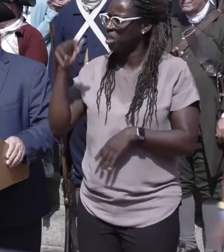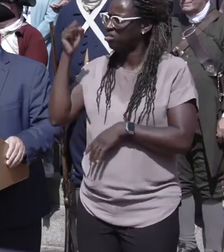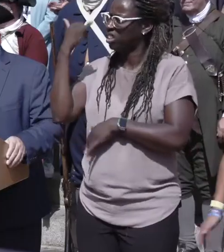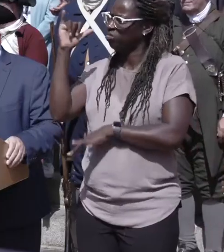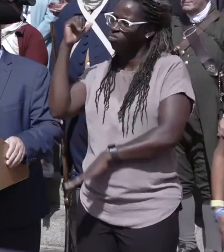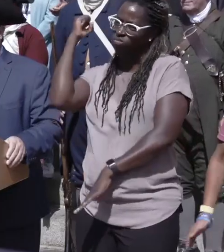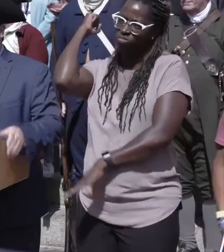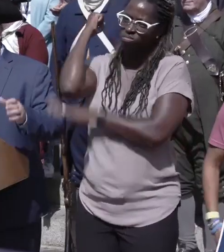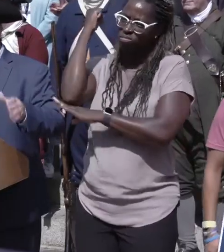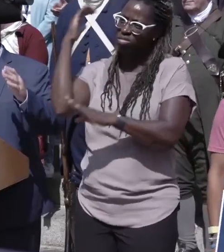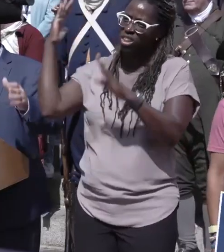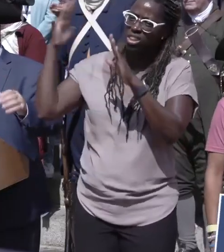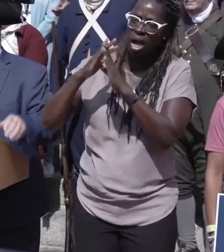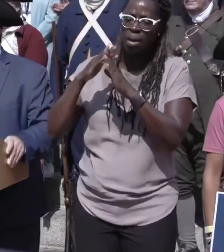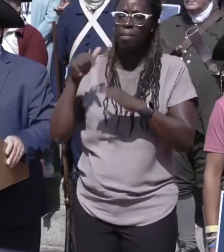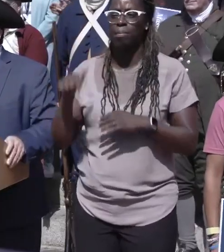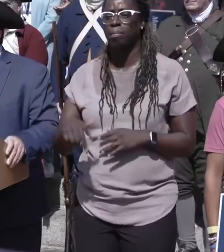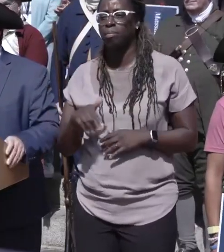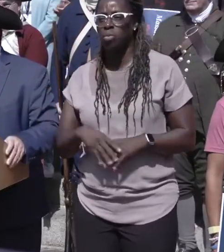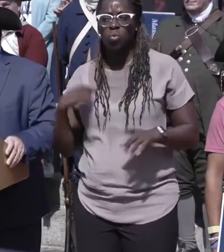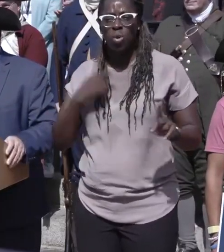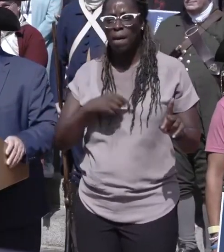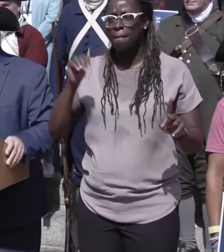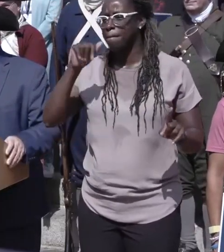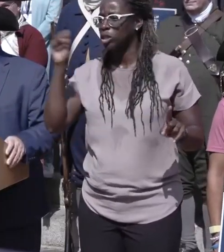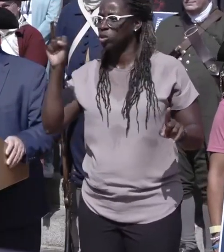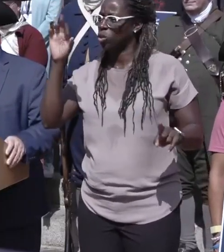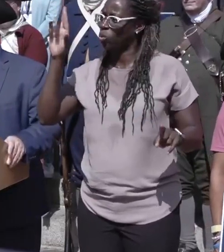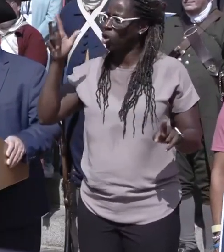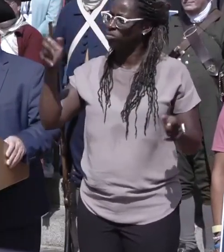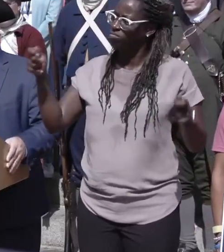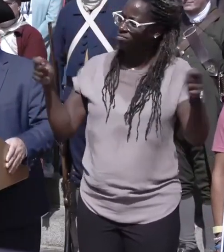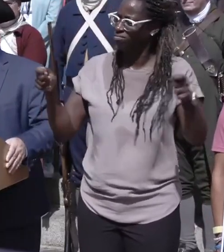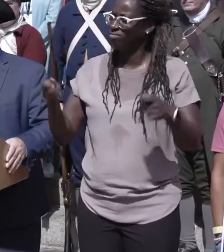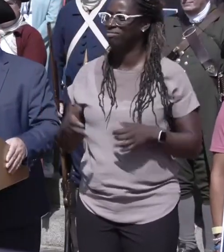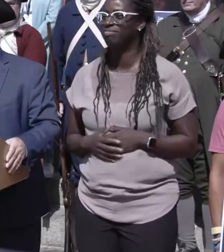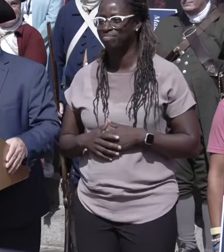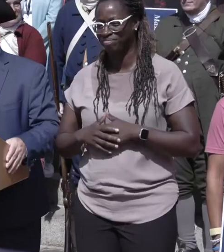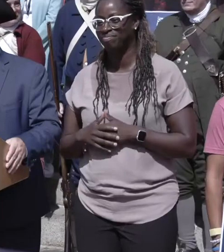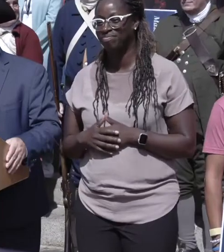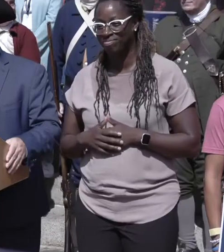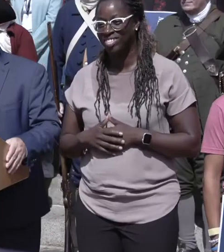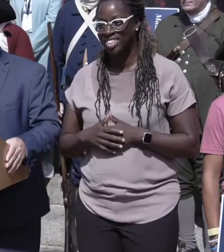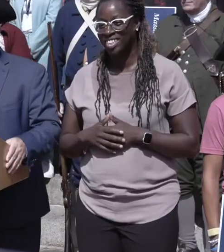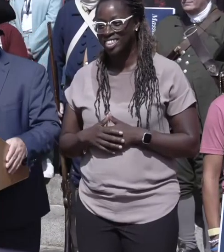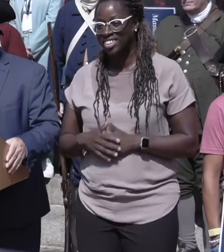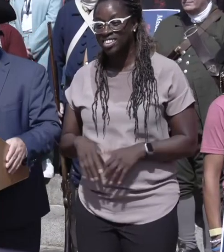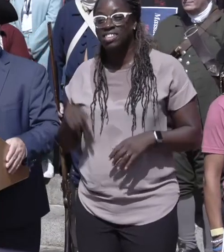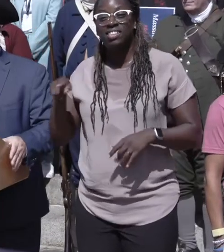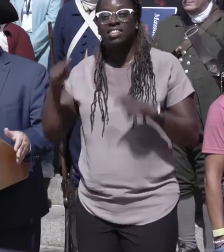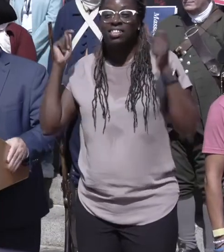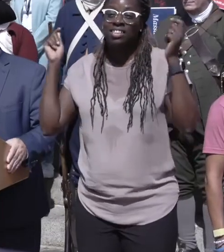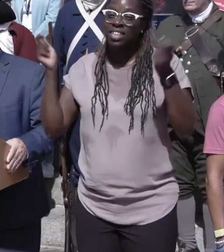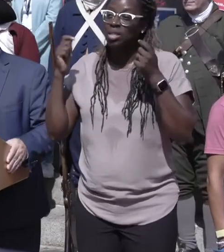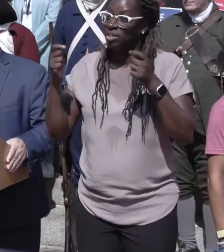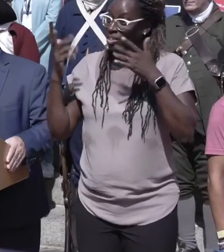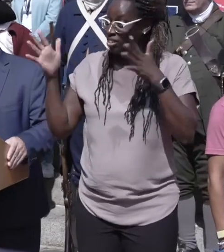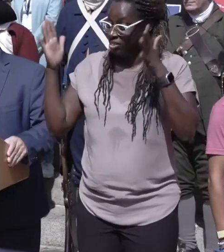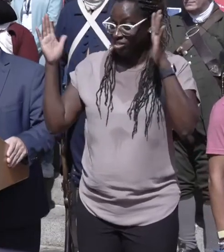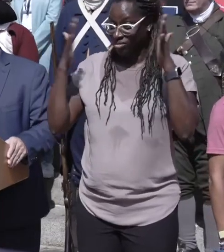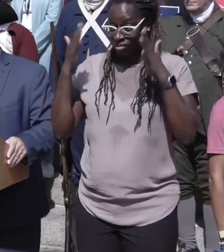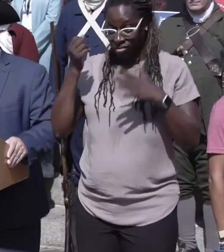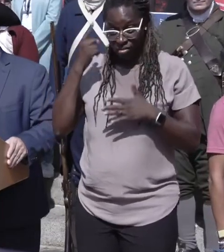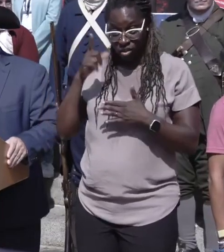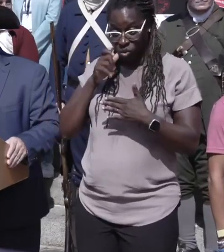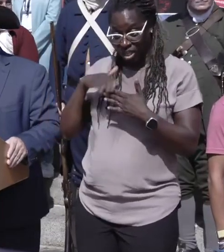So, huzzah, hear ye, thank you for having me here. And it's my great opportunity now to introduce my co-chair of